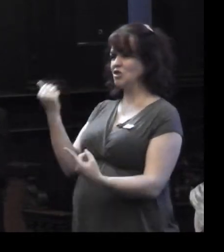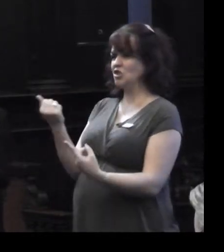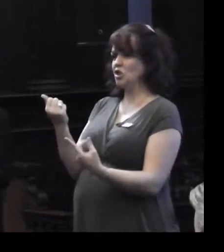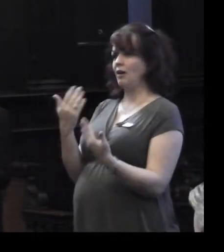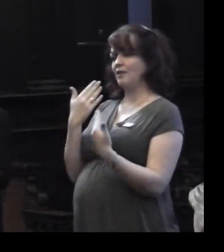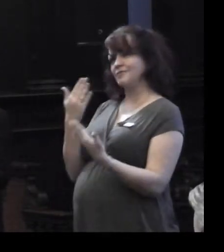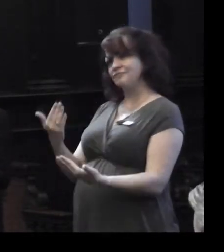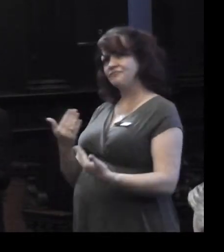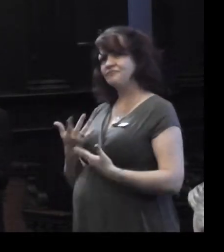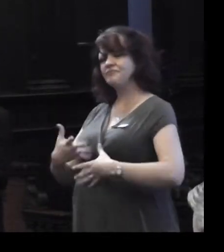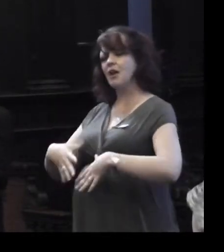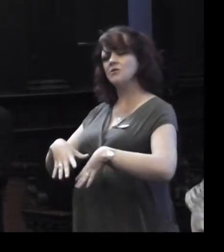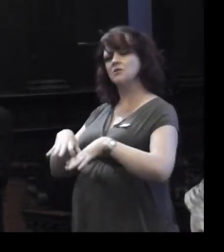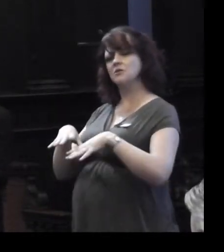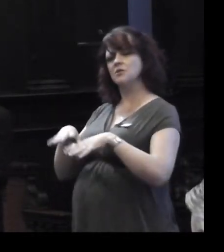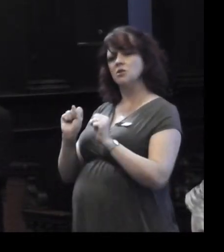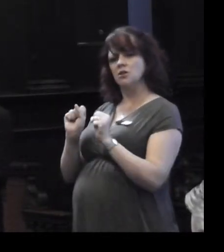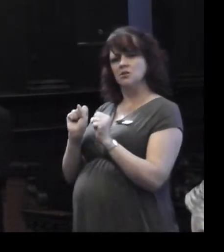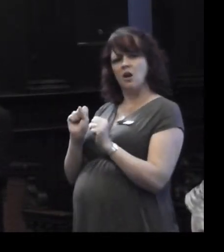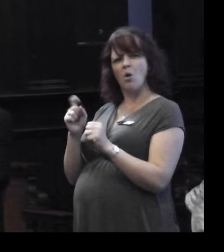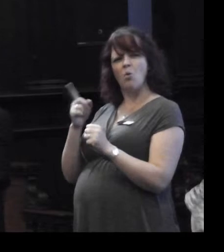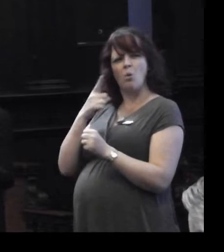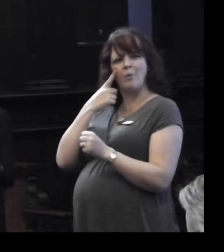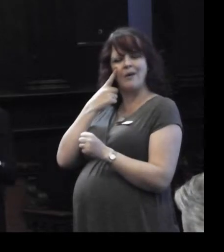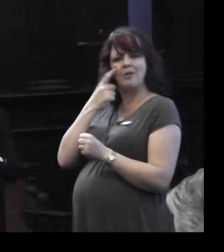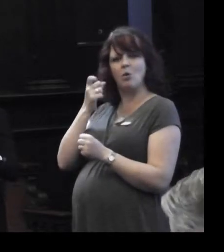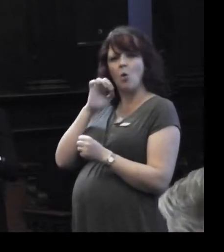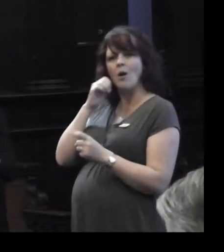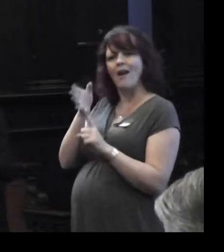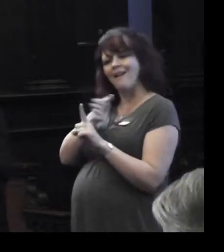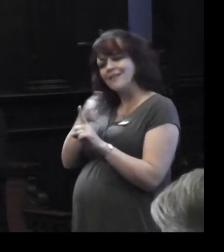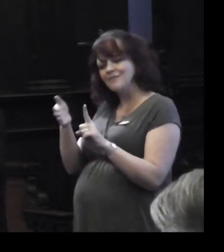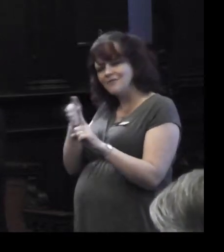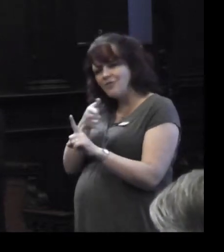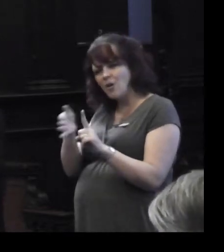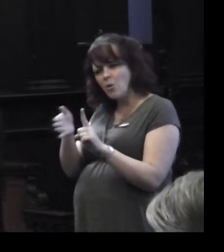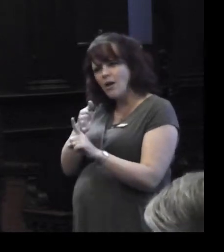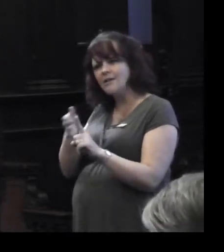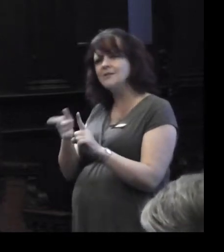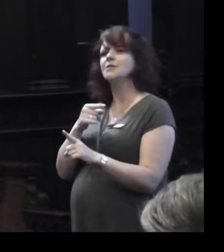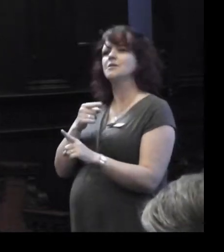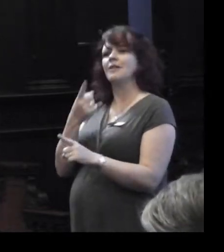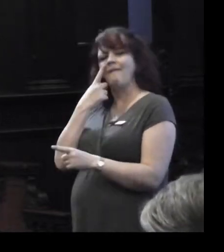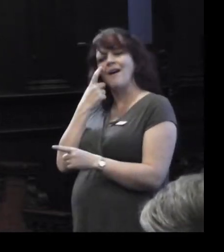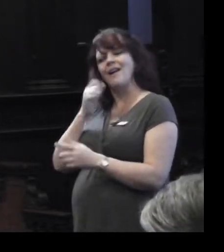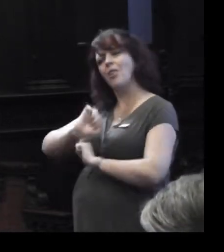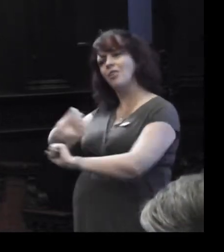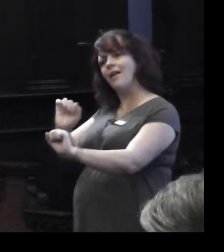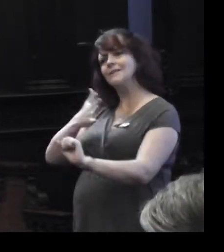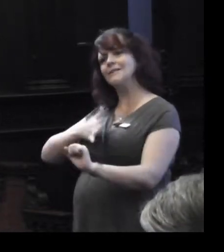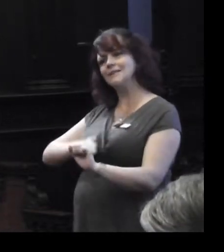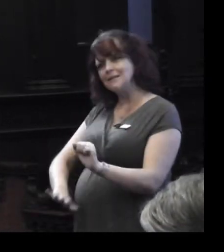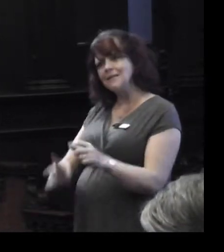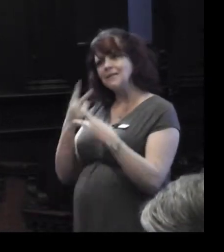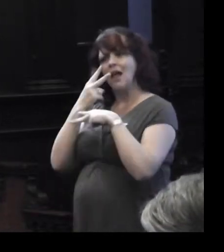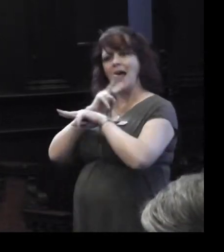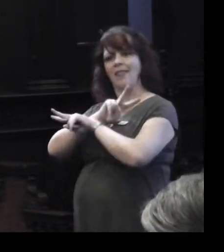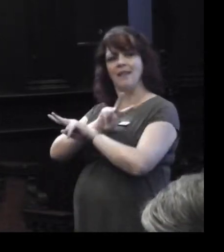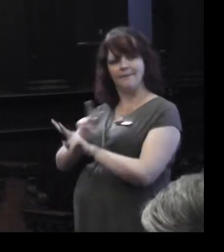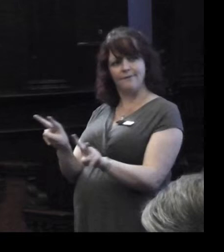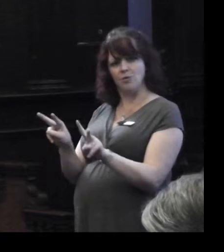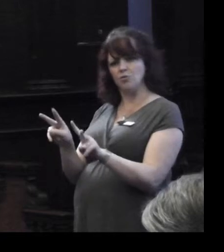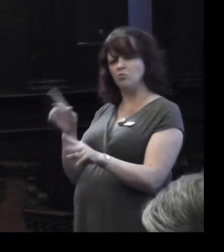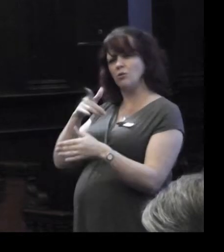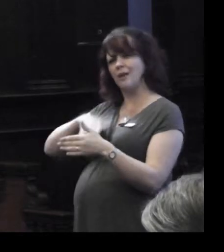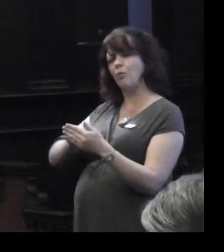what we thought would influence and then build on their needs, views, and aspirations, generating a system that